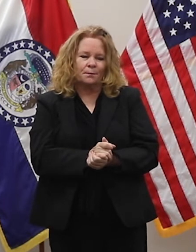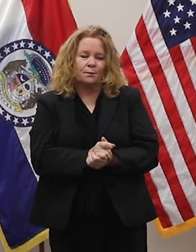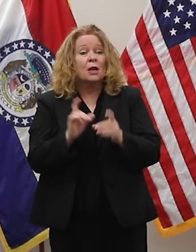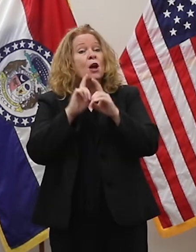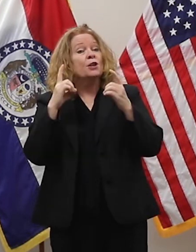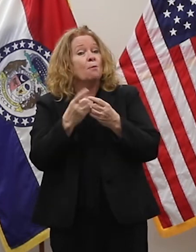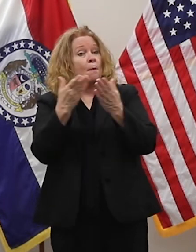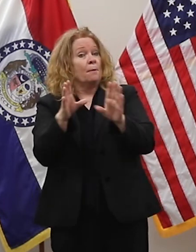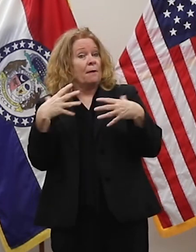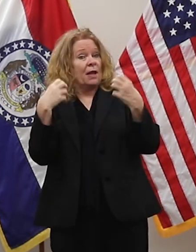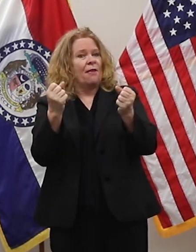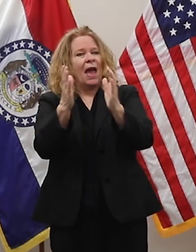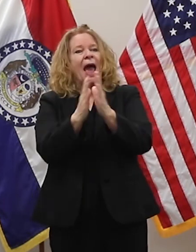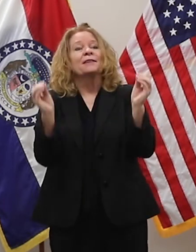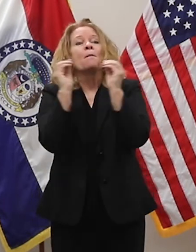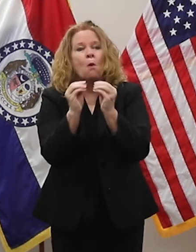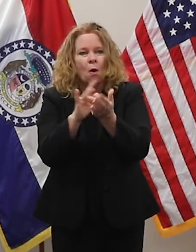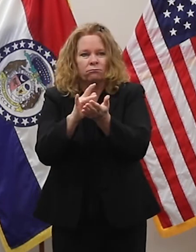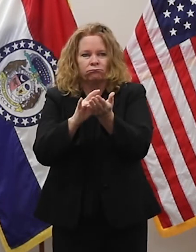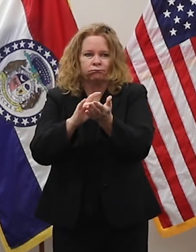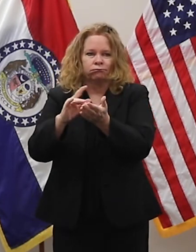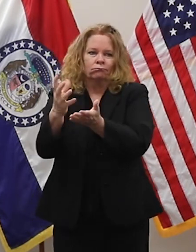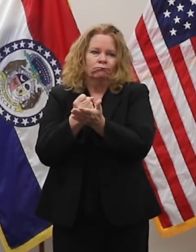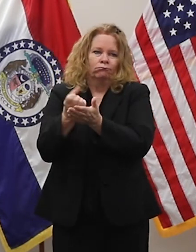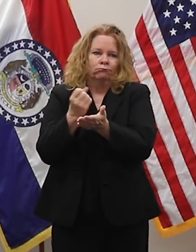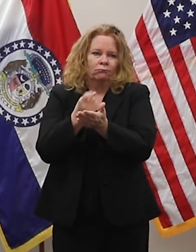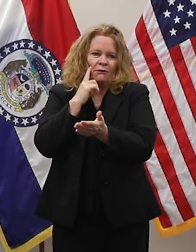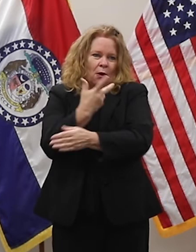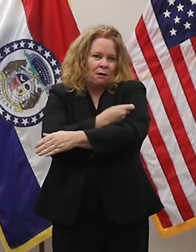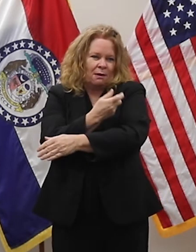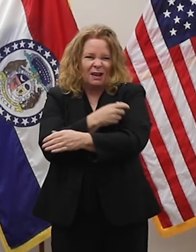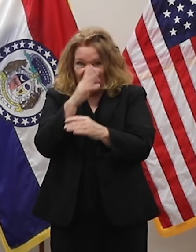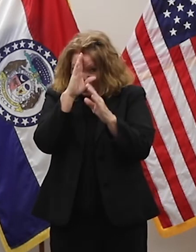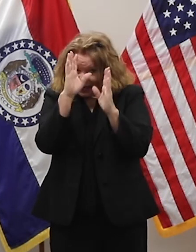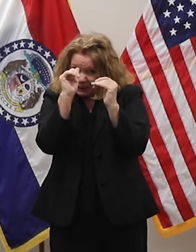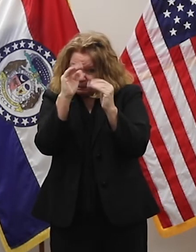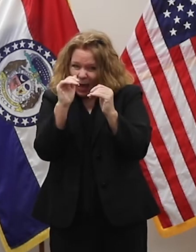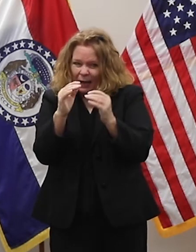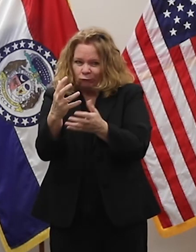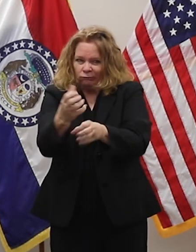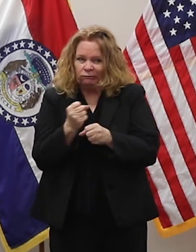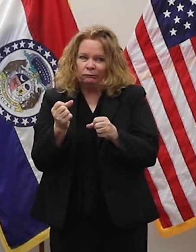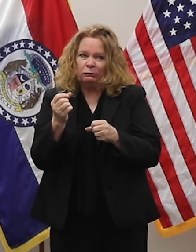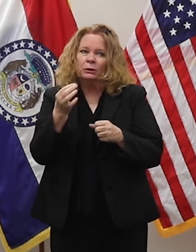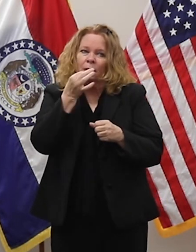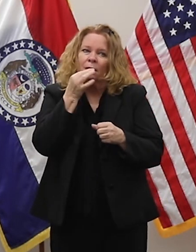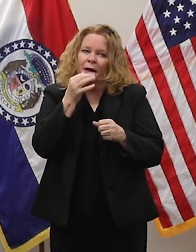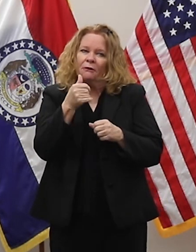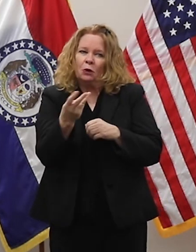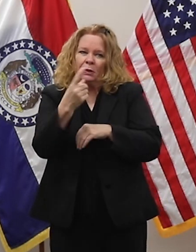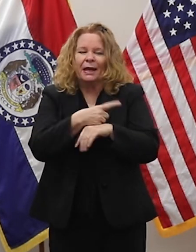also requested additional doses and expects more of those vaccine doses to be coming in the next few days, depending